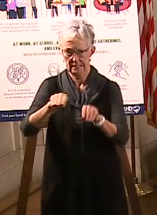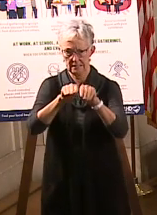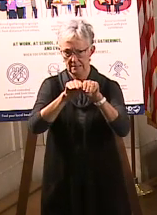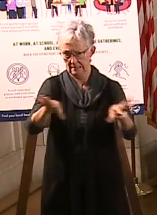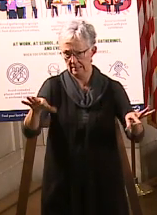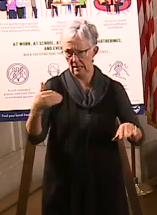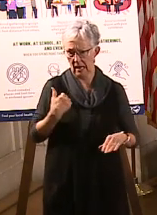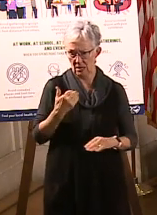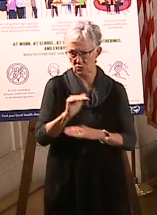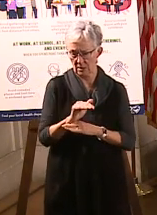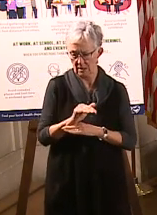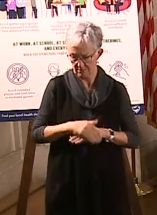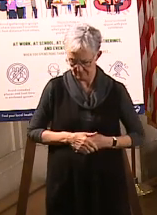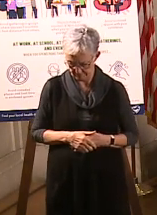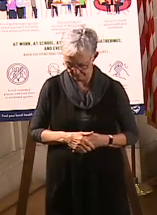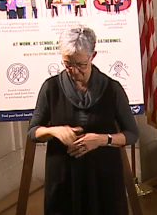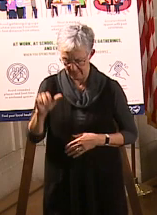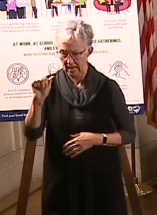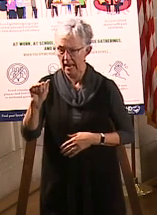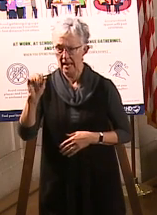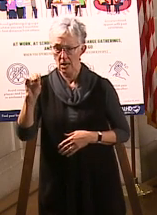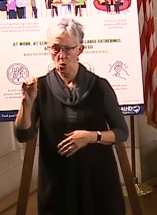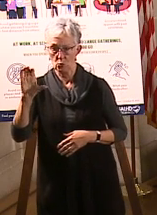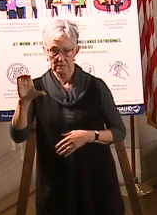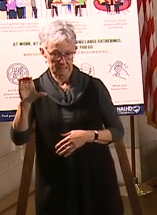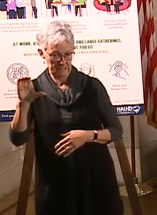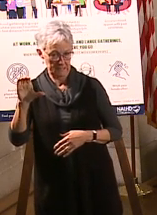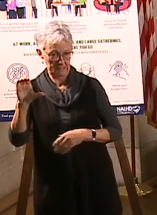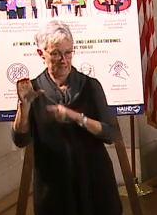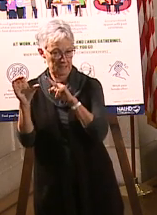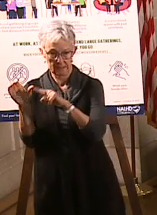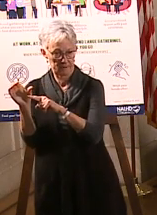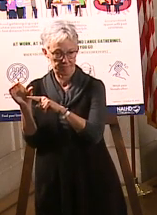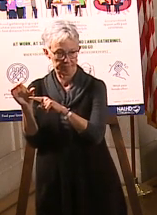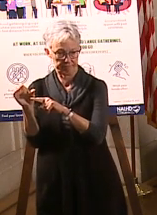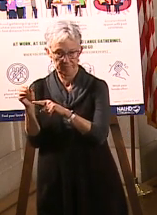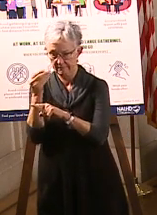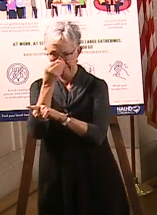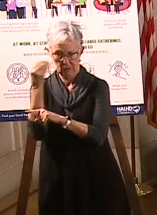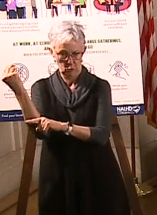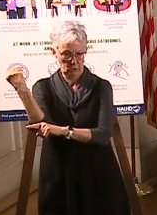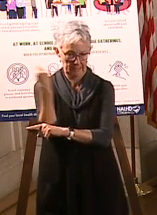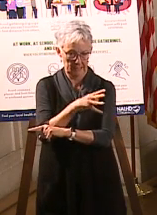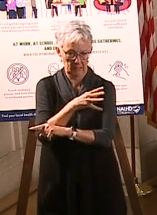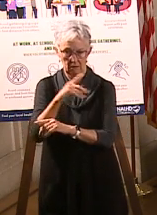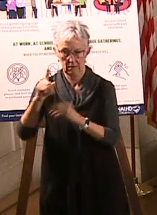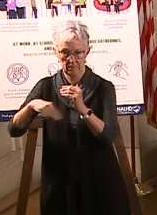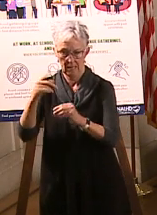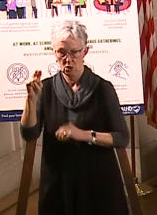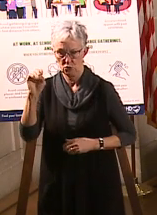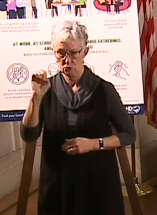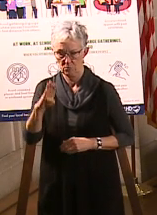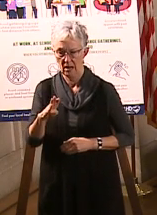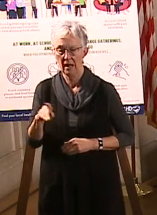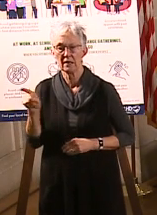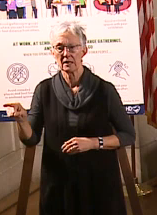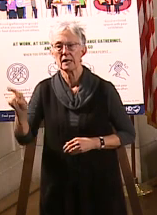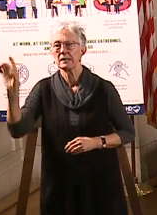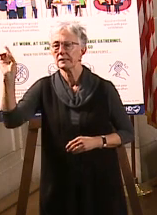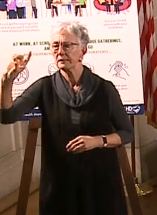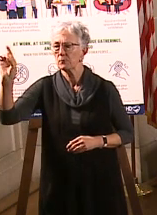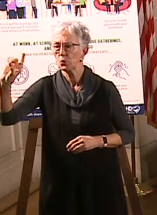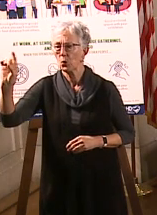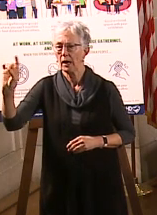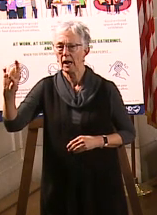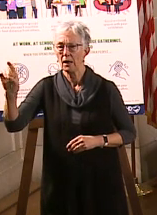AOC is someone who does not care about Nebraska. There have been far-left Democrat activists who have been tweeting out fake